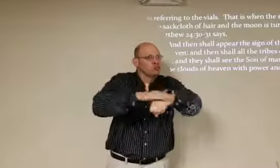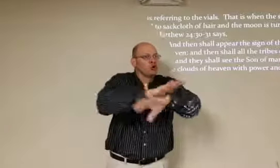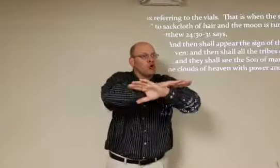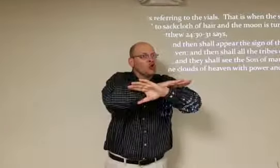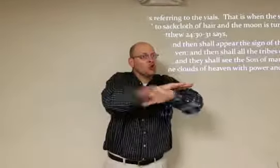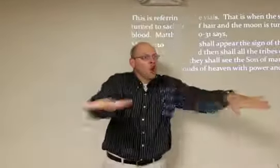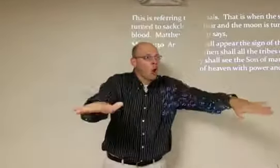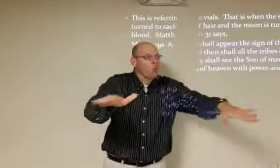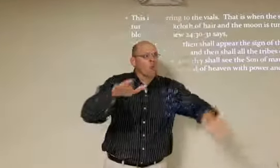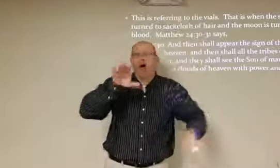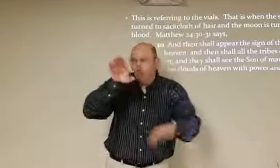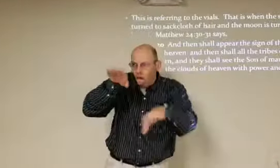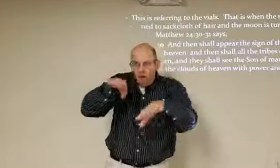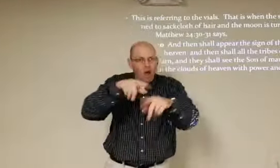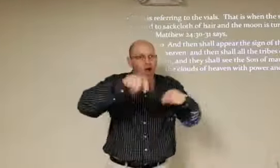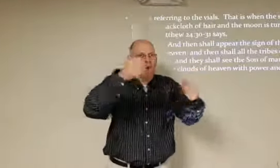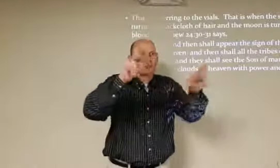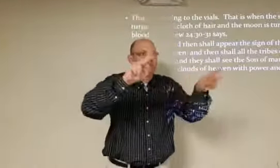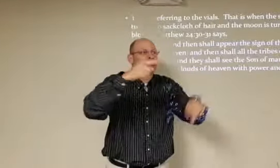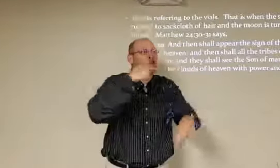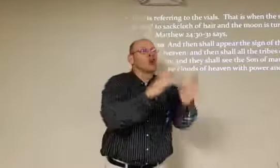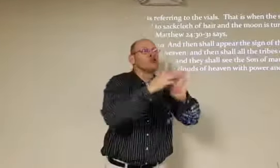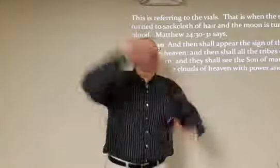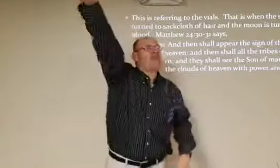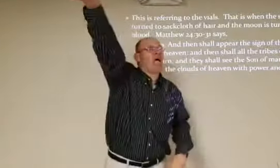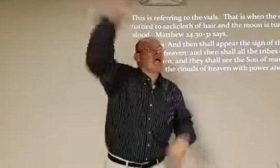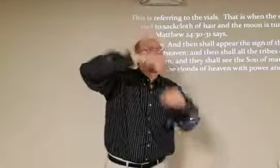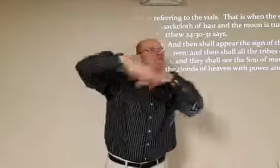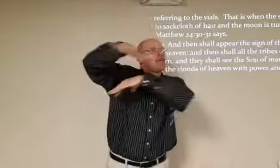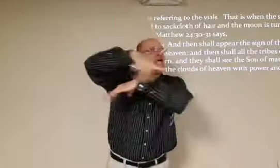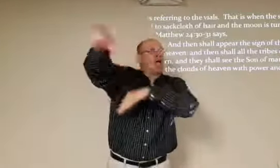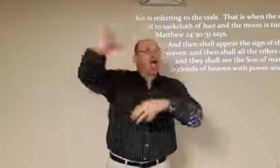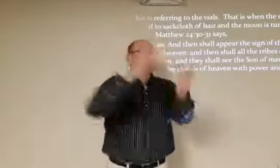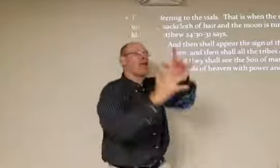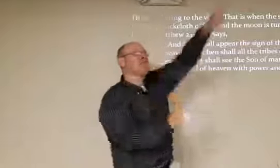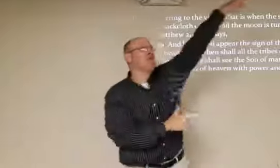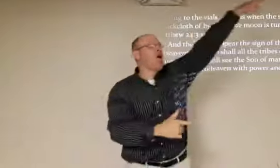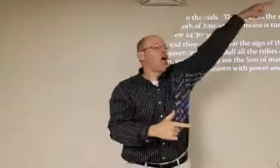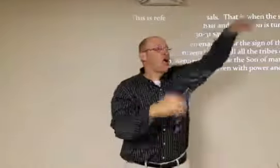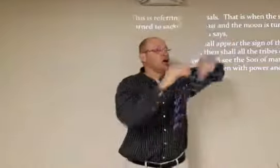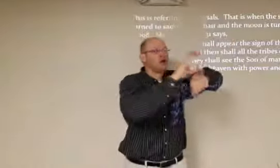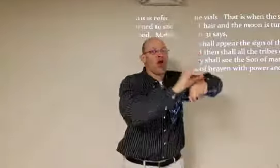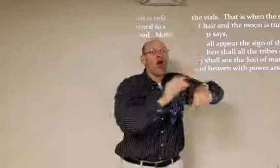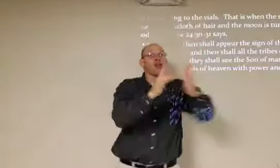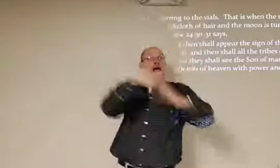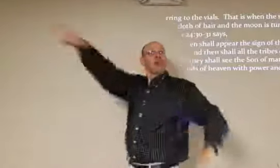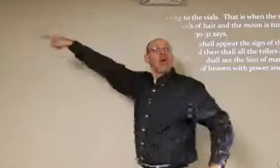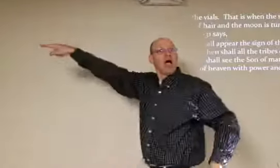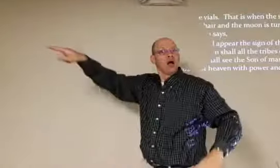He gave that warning. Don't believe people that Jesus was there and the Messiah's there.